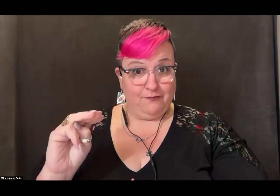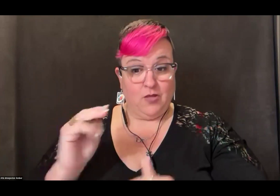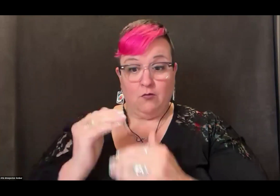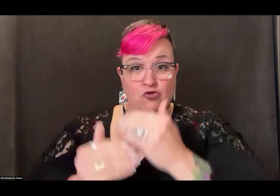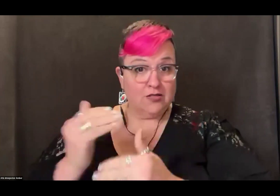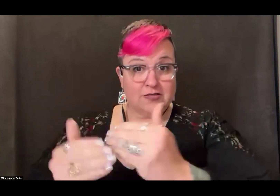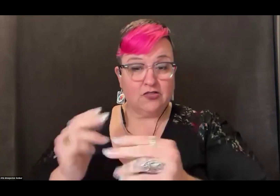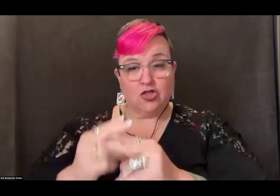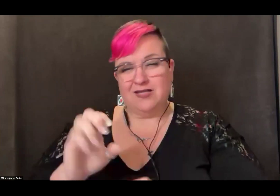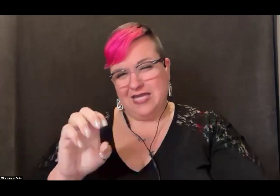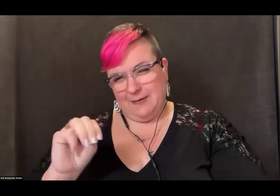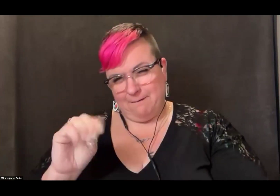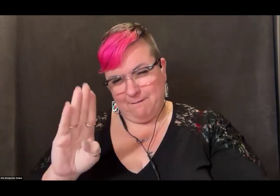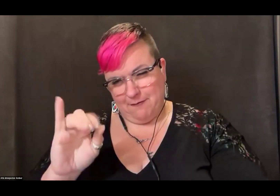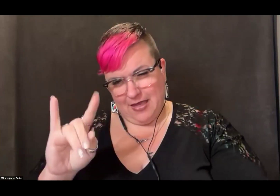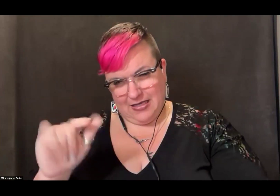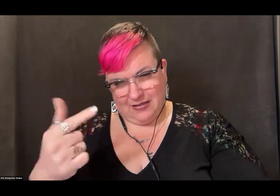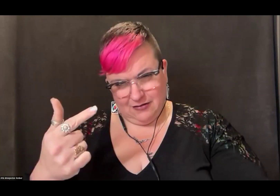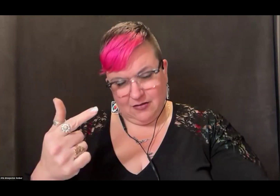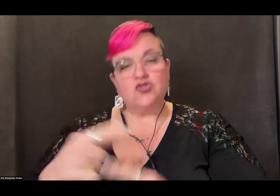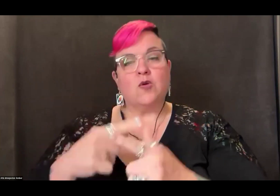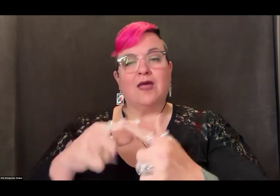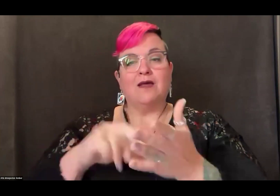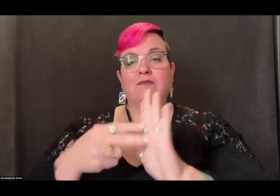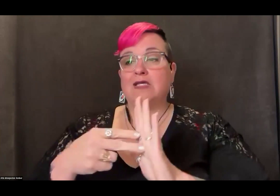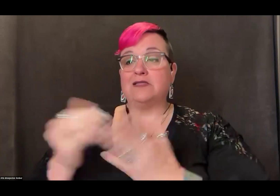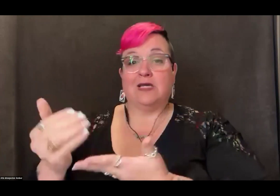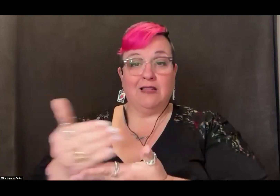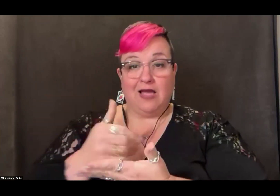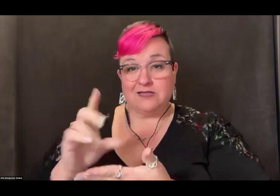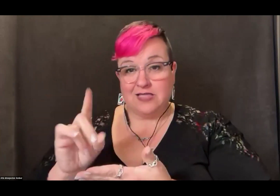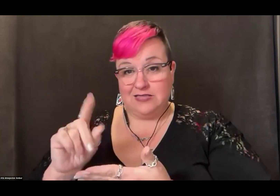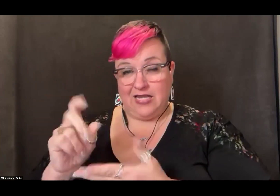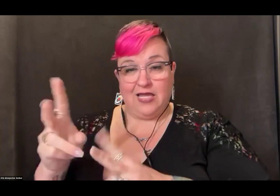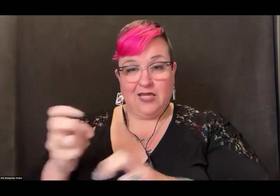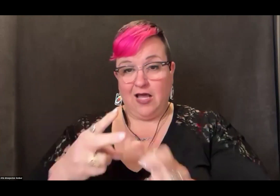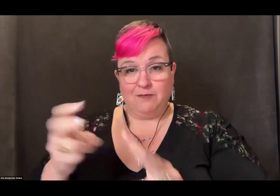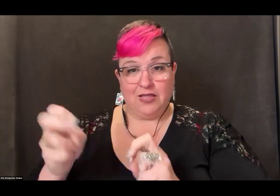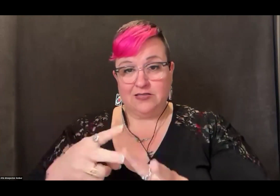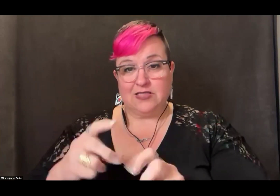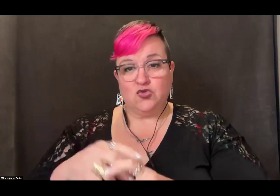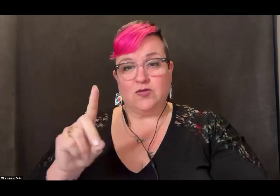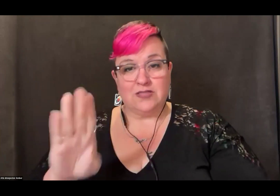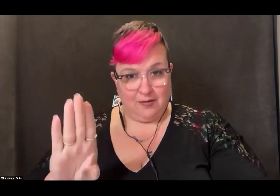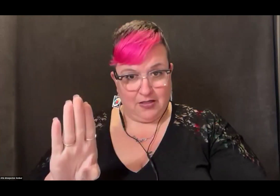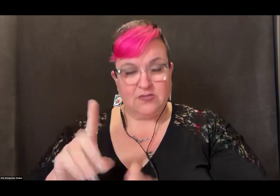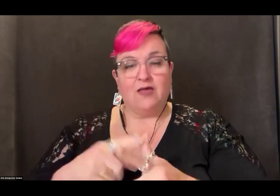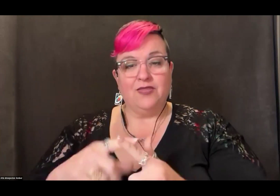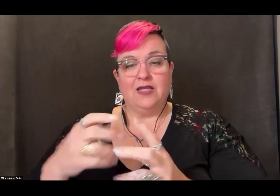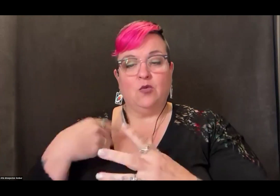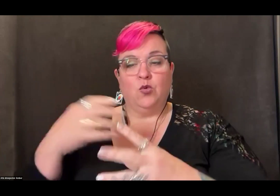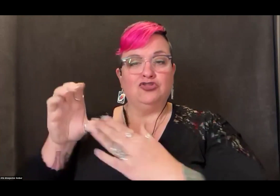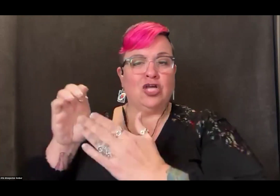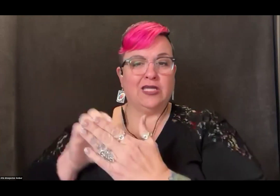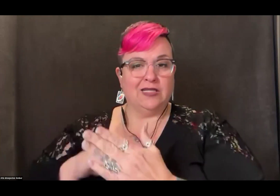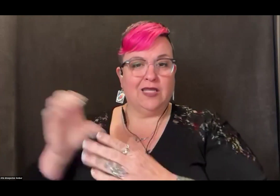process called embedding, which is they take that data and they put it into its database so it chunks it up so it